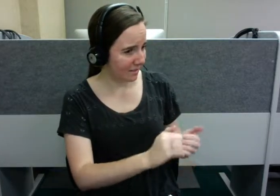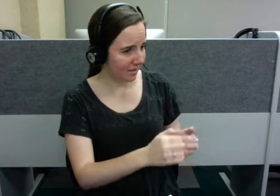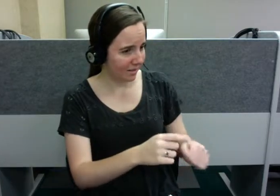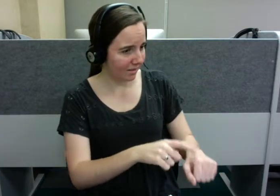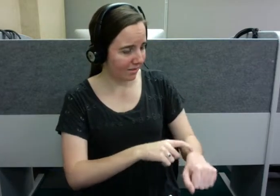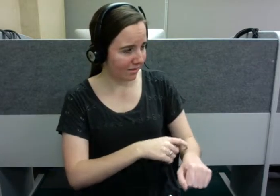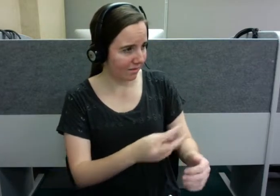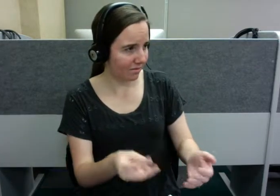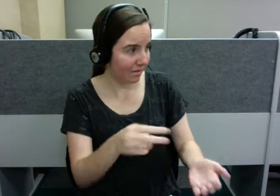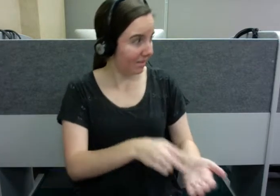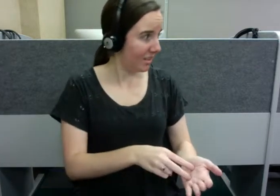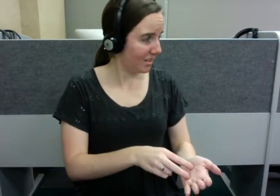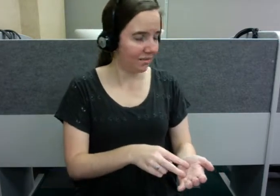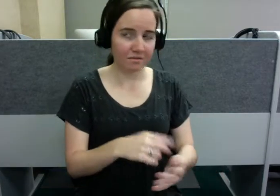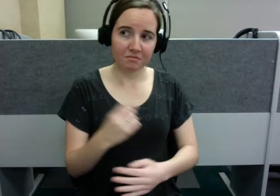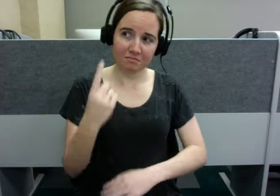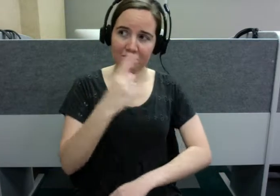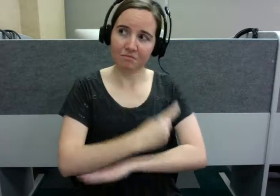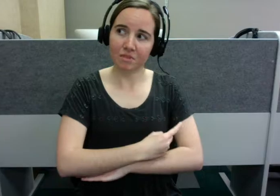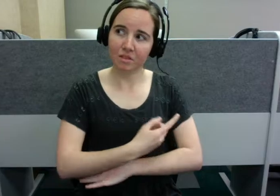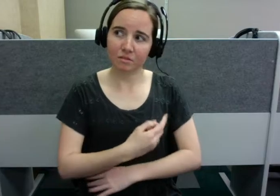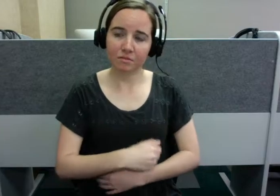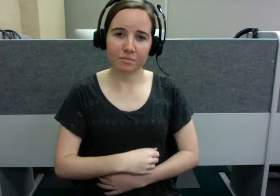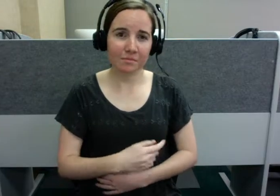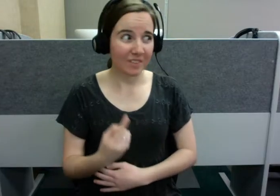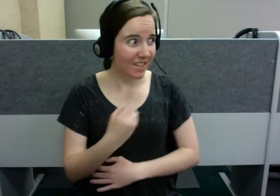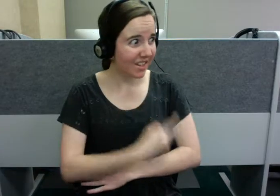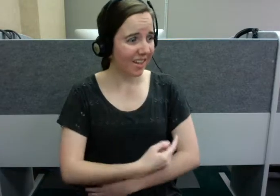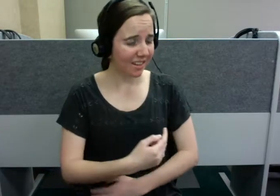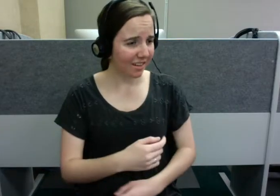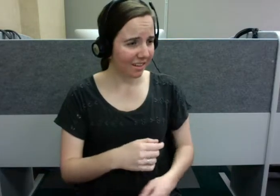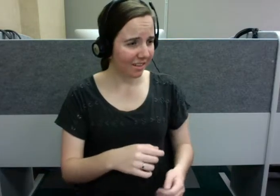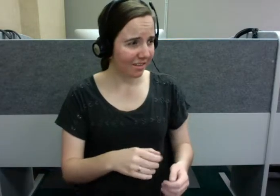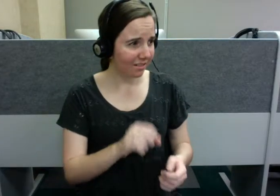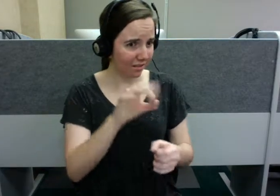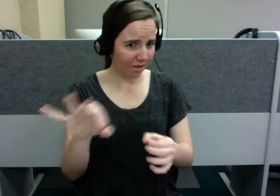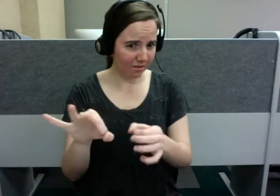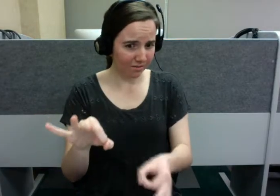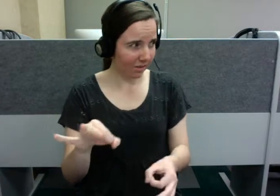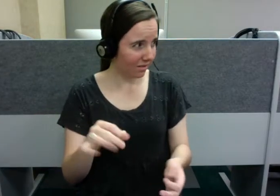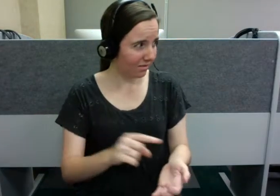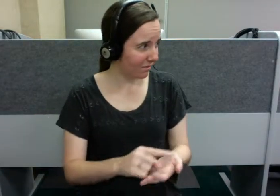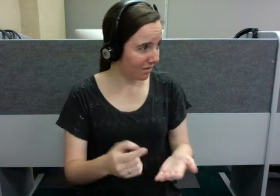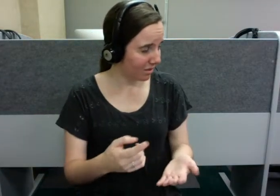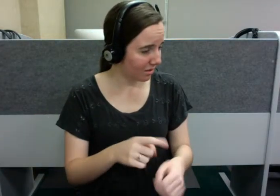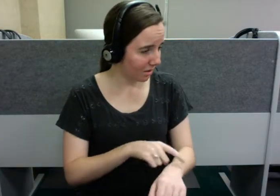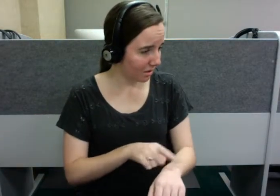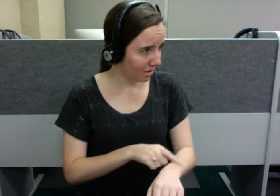He's like, a day? I said, a day? How long does it take him to fall off? A week.